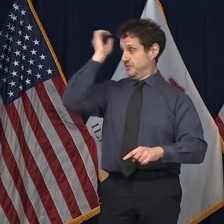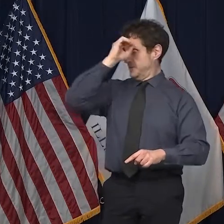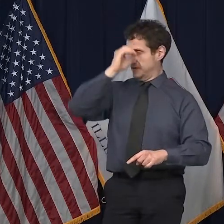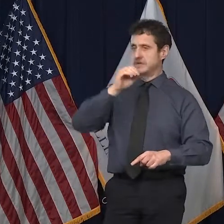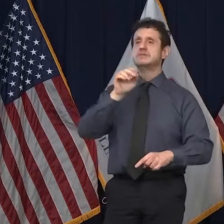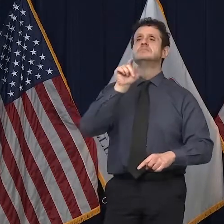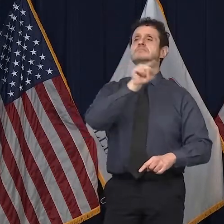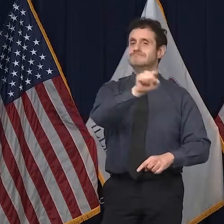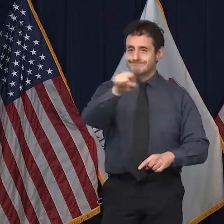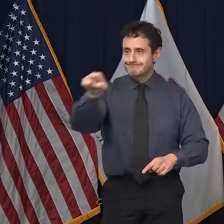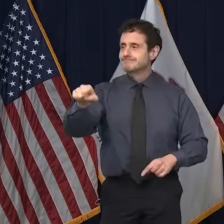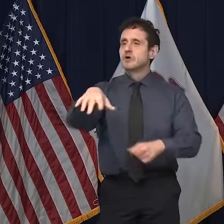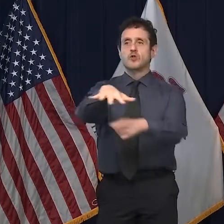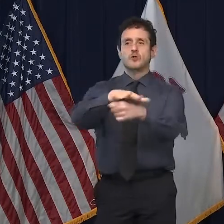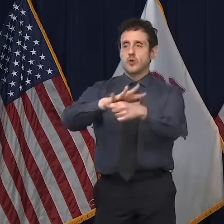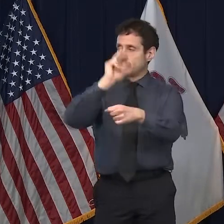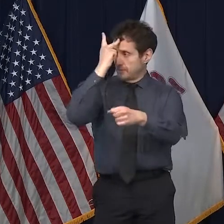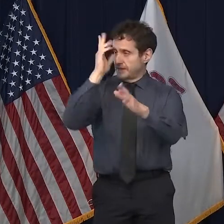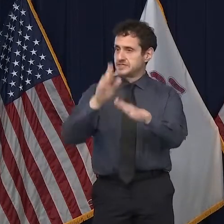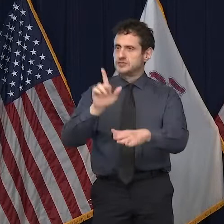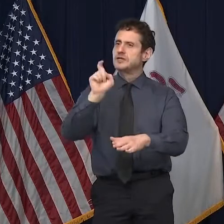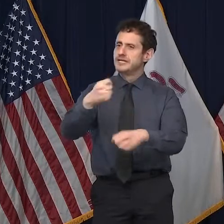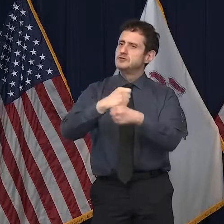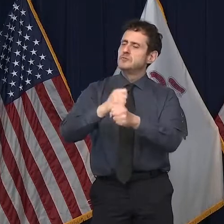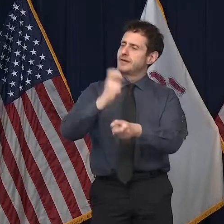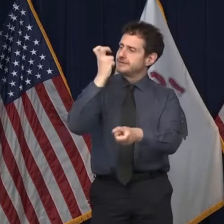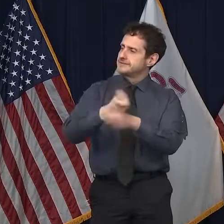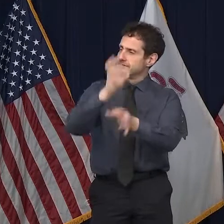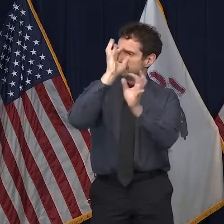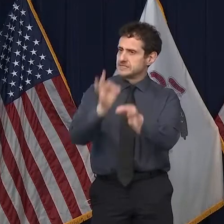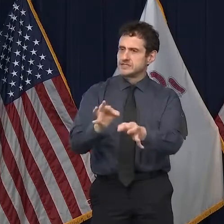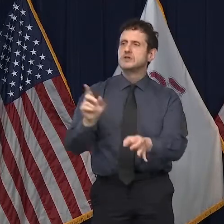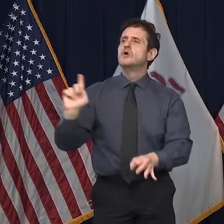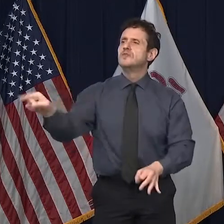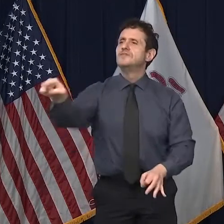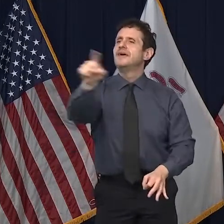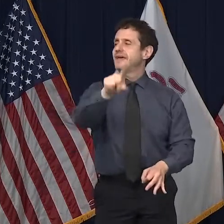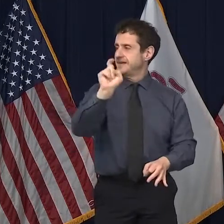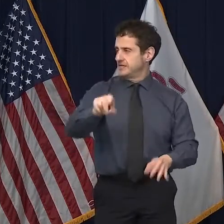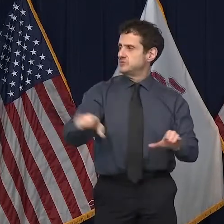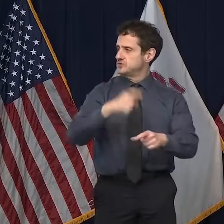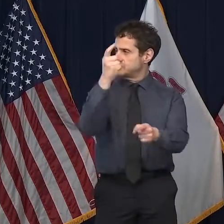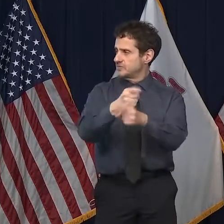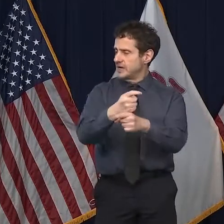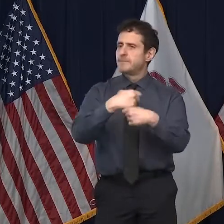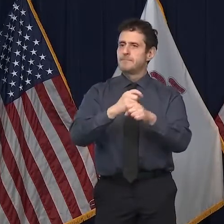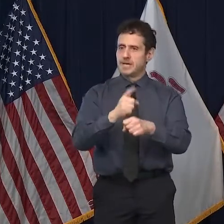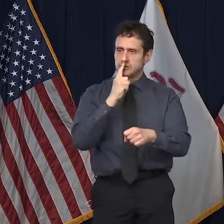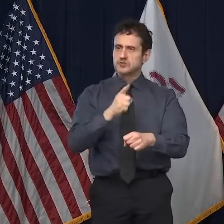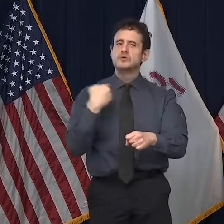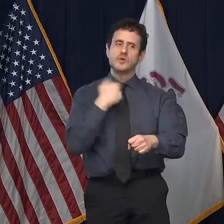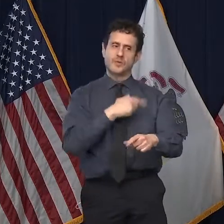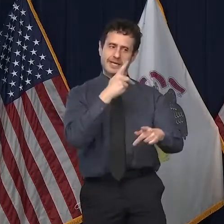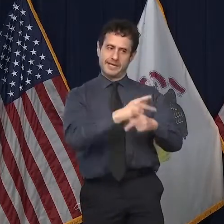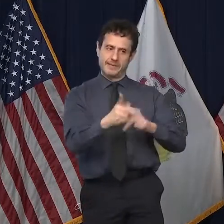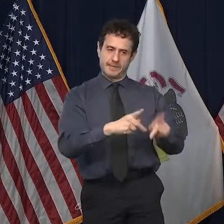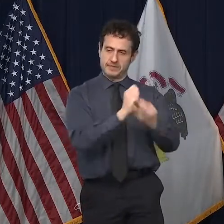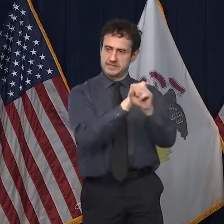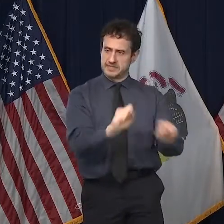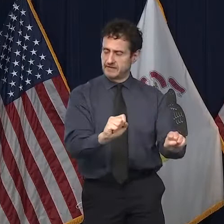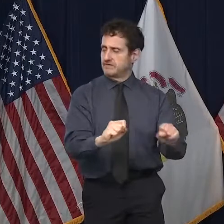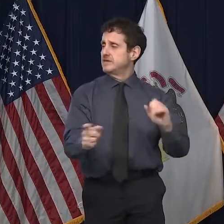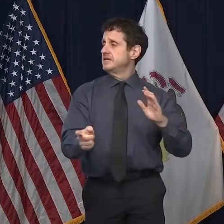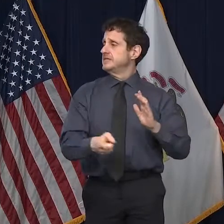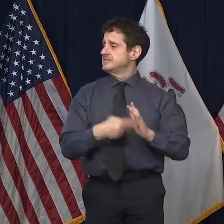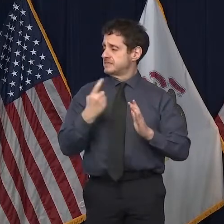they need to take some of the hard choices. They need to do the right thing. They need to make sure that we're keeping people safe, and